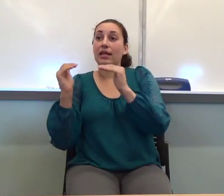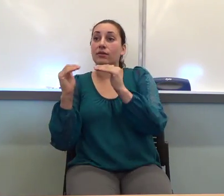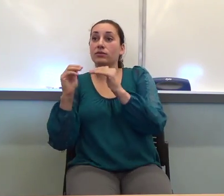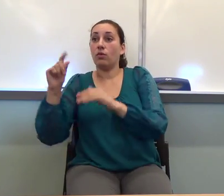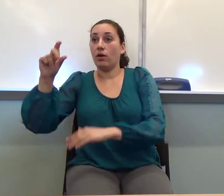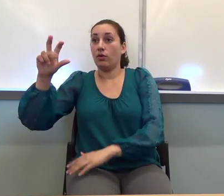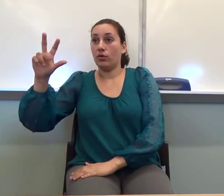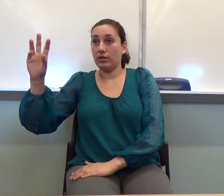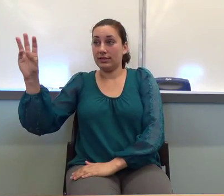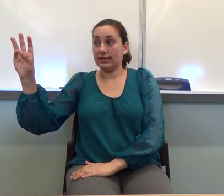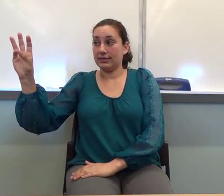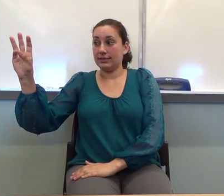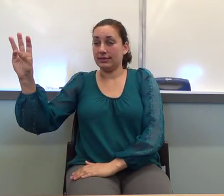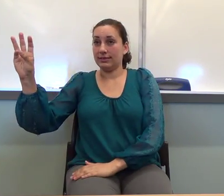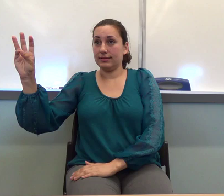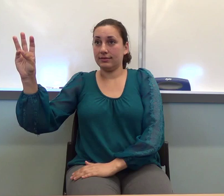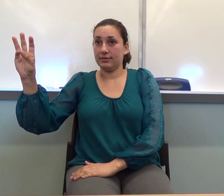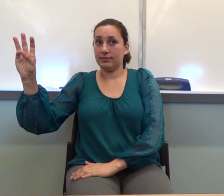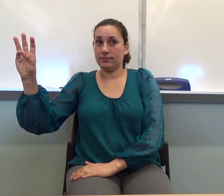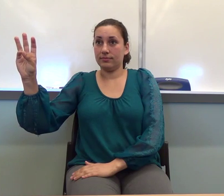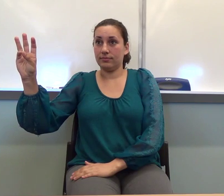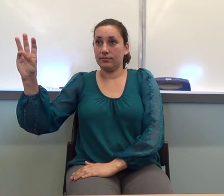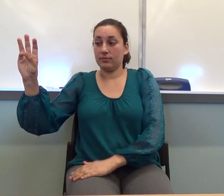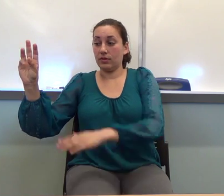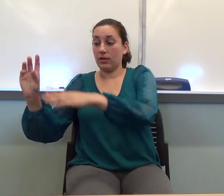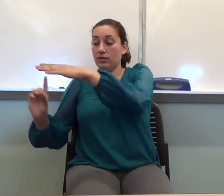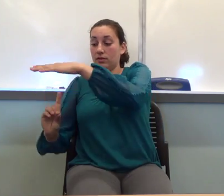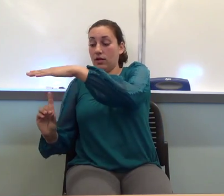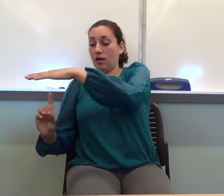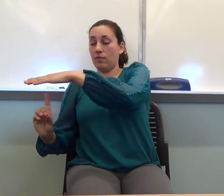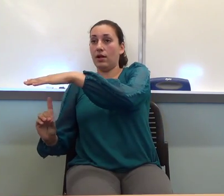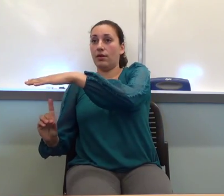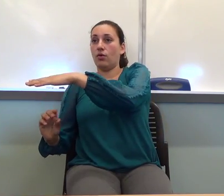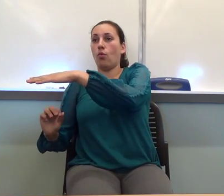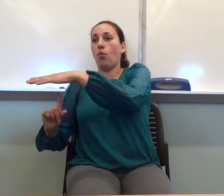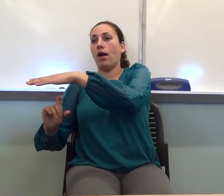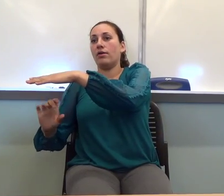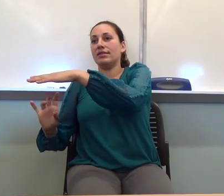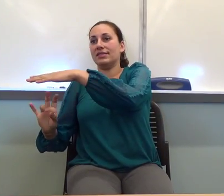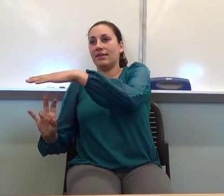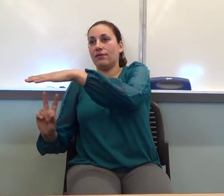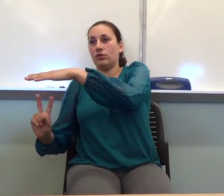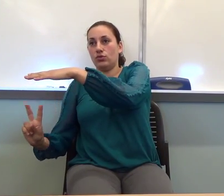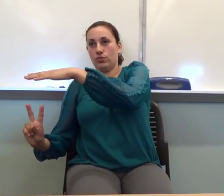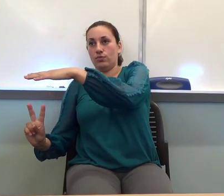And over underneath that is going to be the 172.